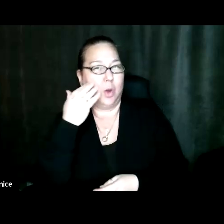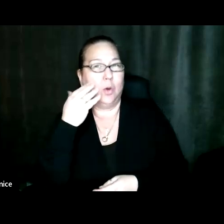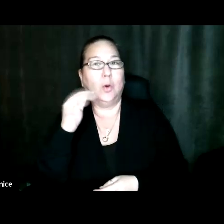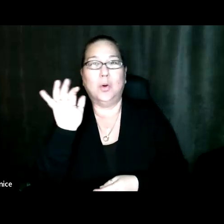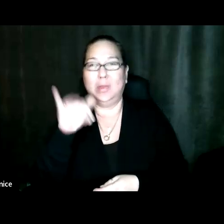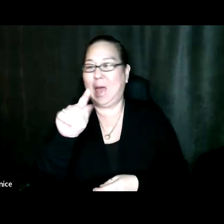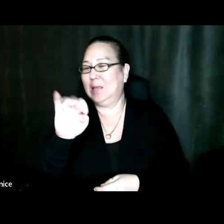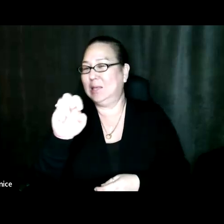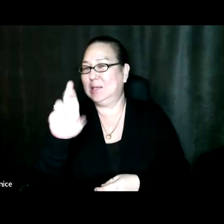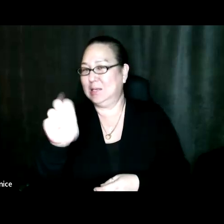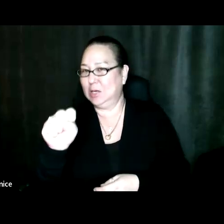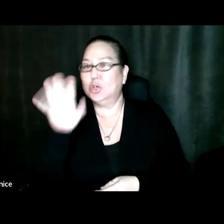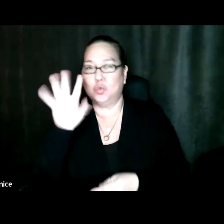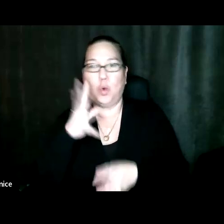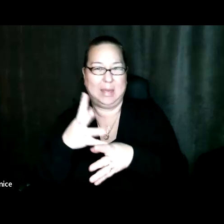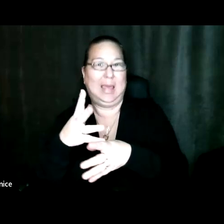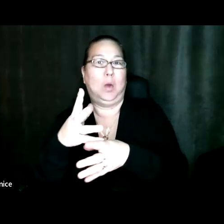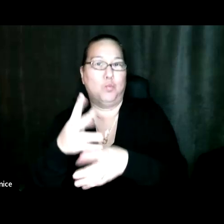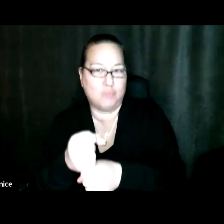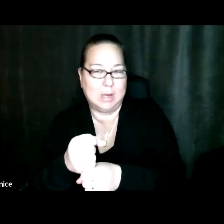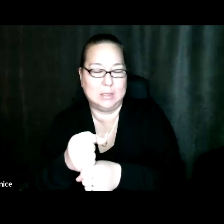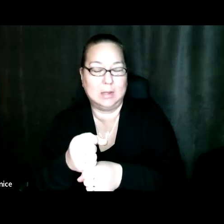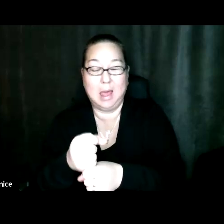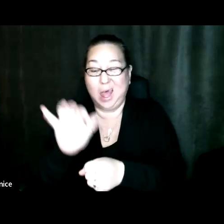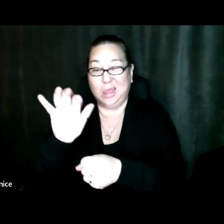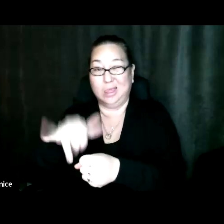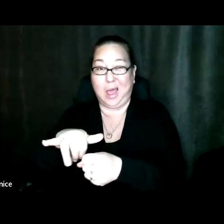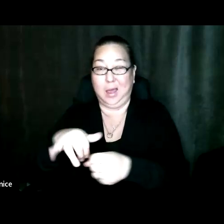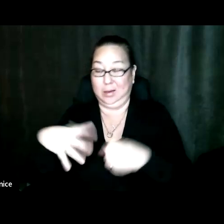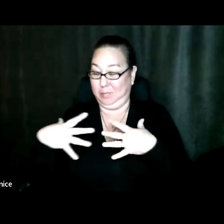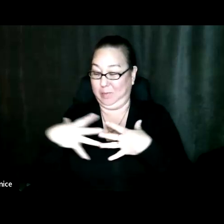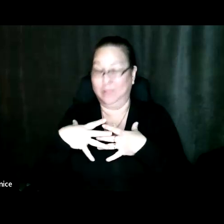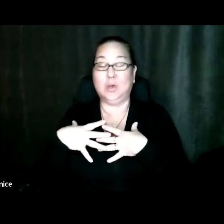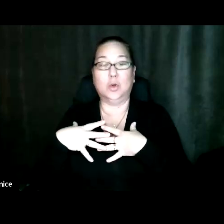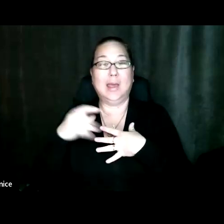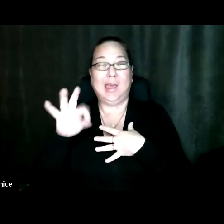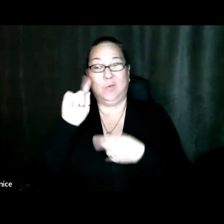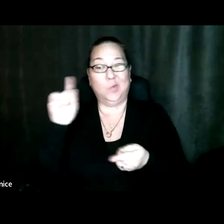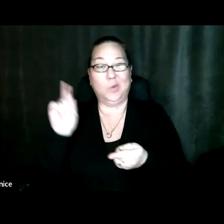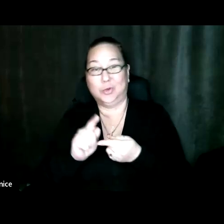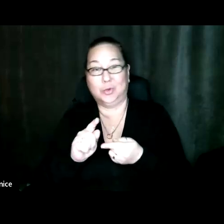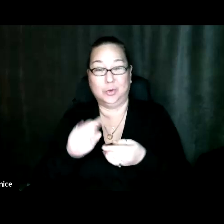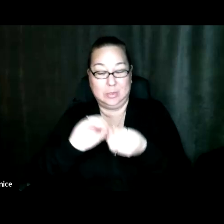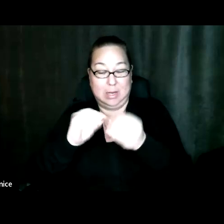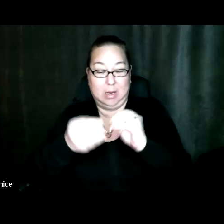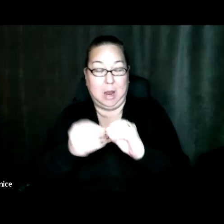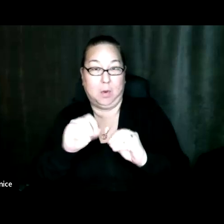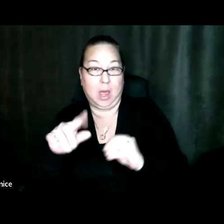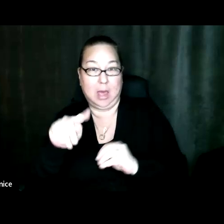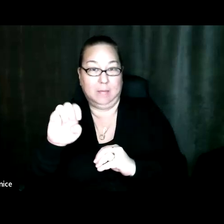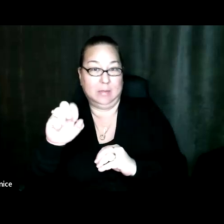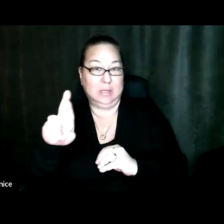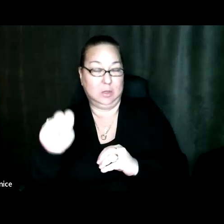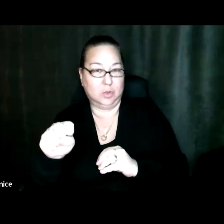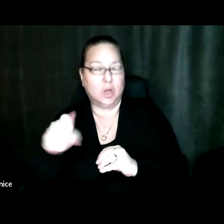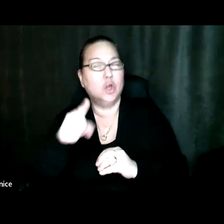compressed. My concern with that is even if you reduce the number of tiers, if you still have the higher